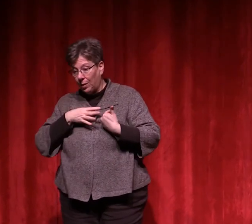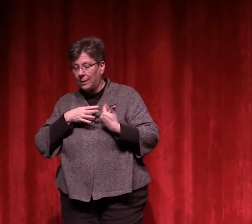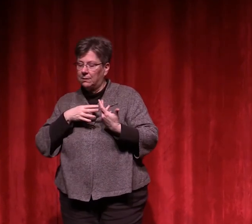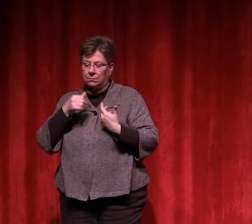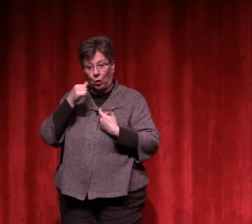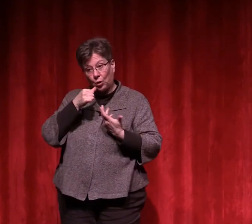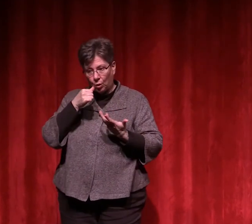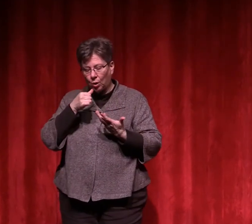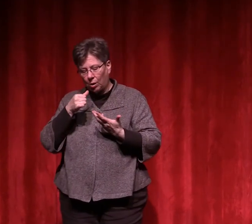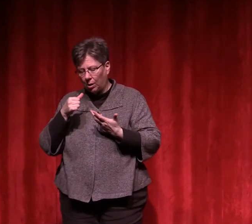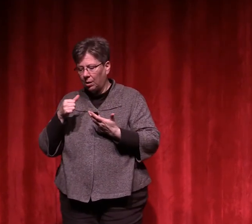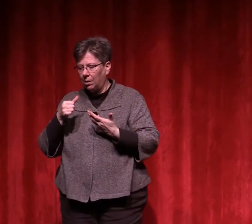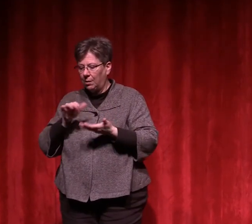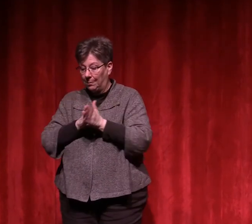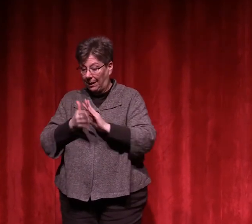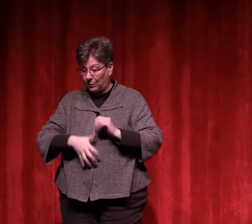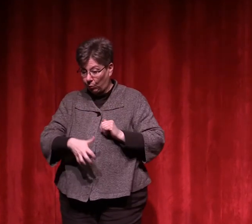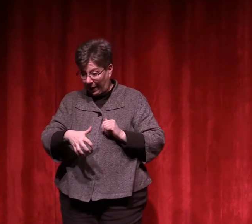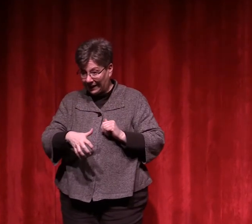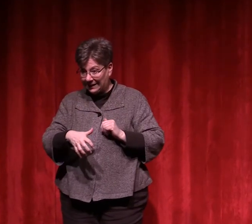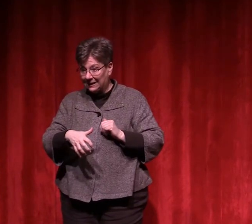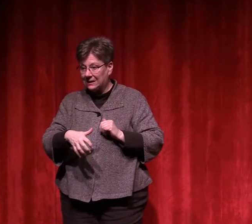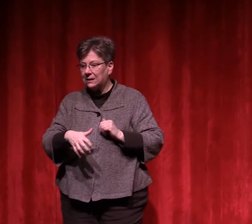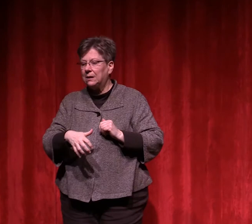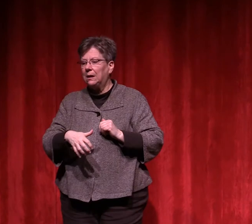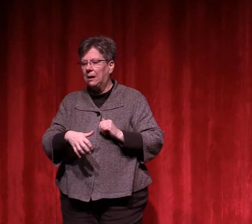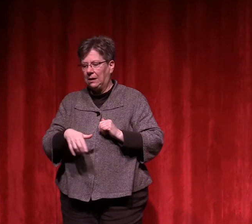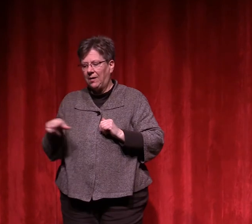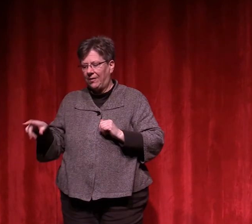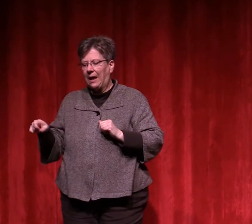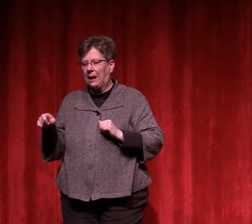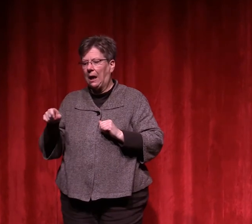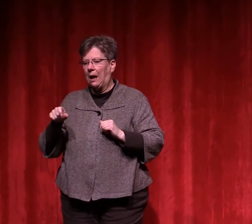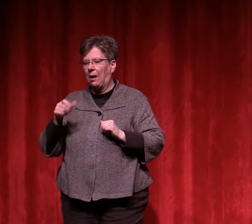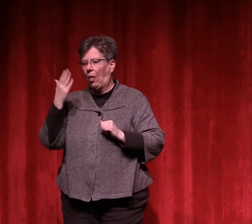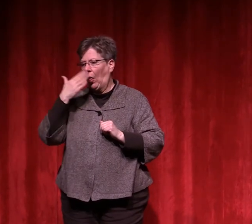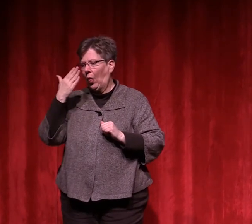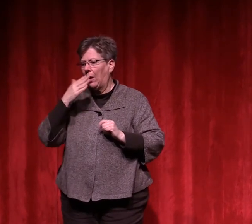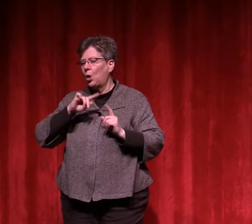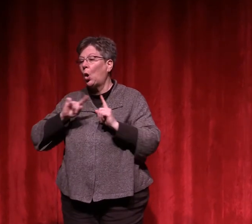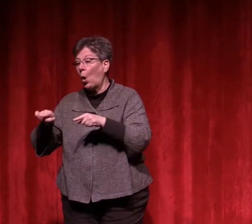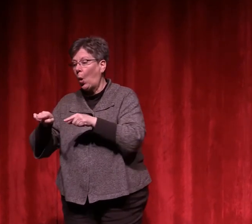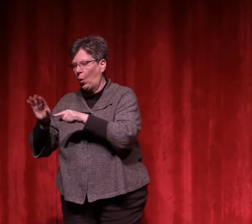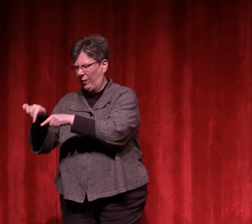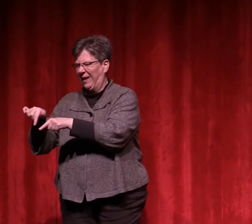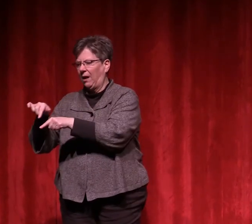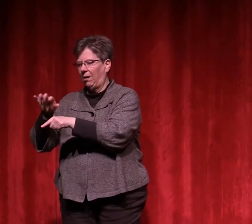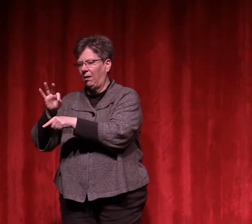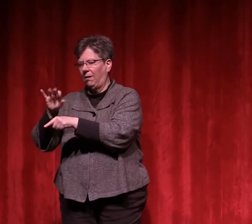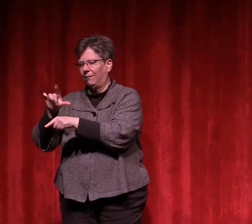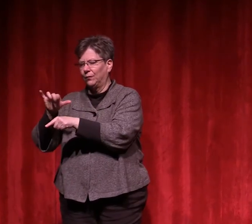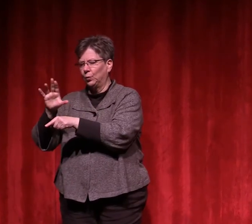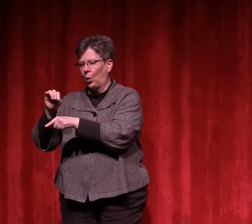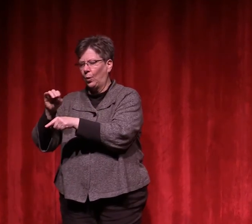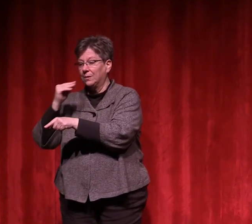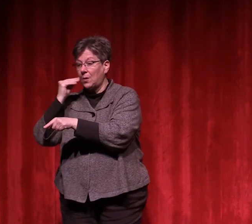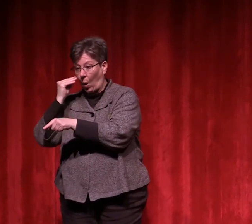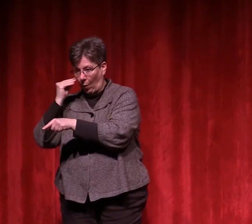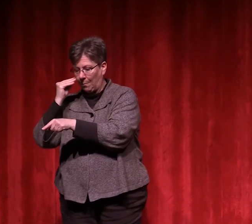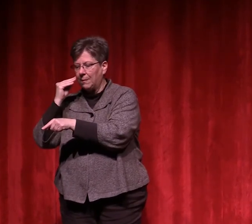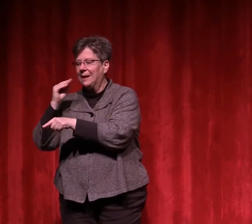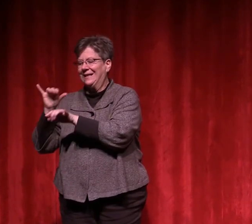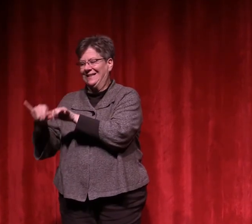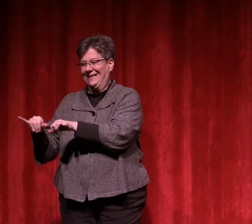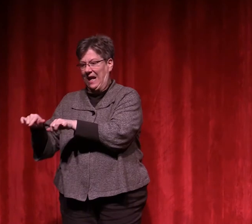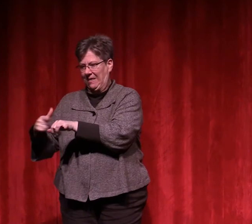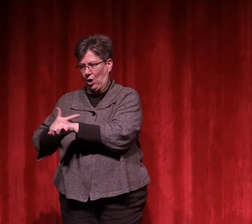girl was starting to show that she was pregnant, could go there and stay for months and then have her baby and then go back